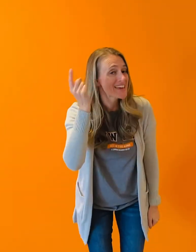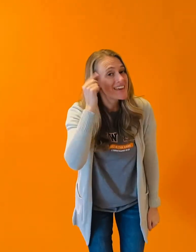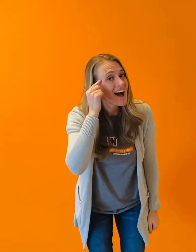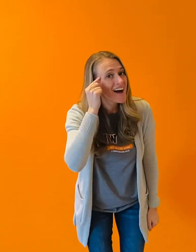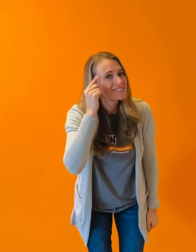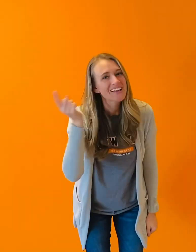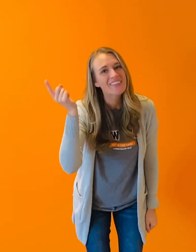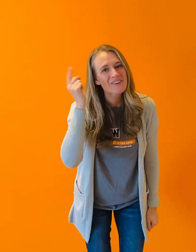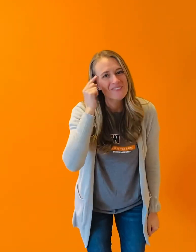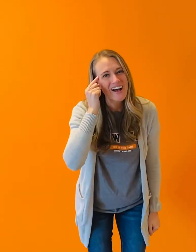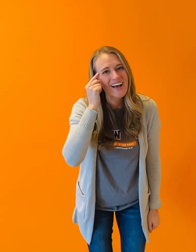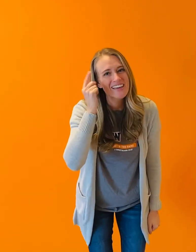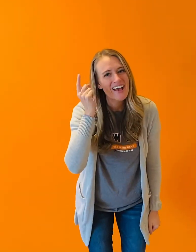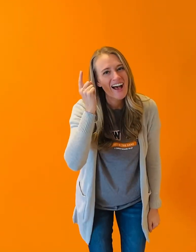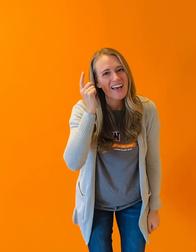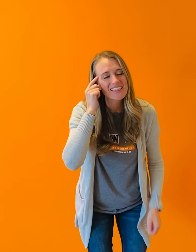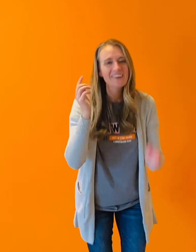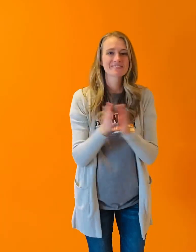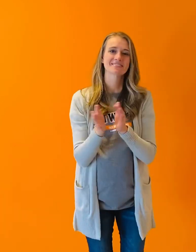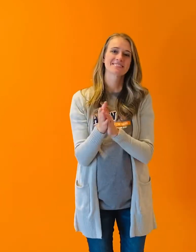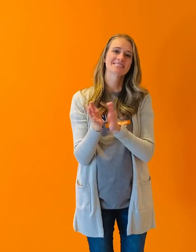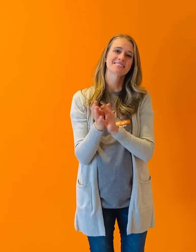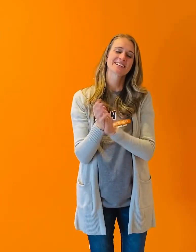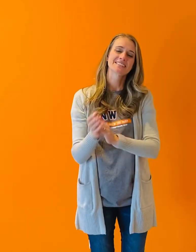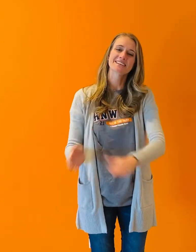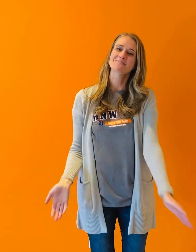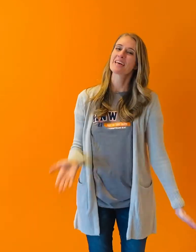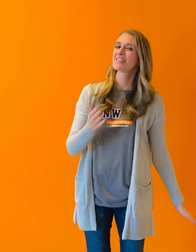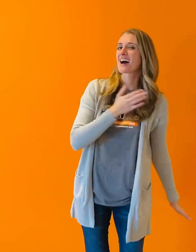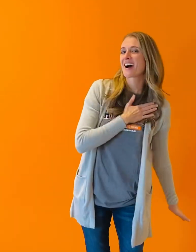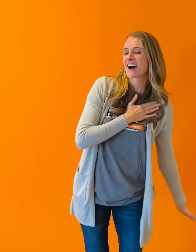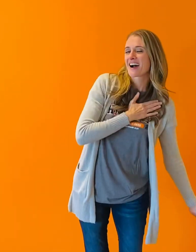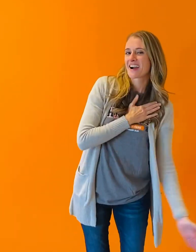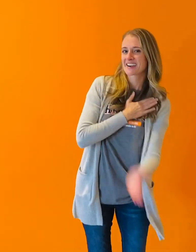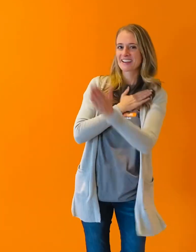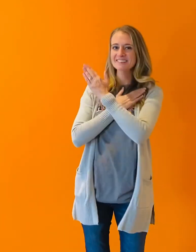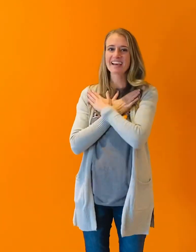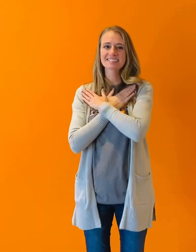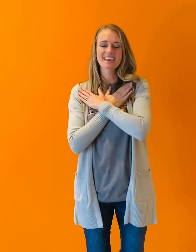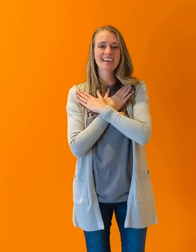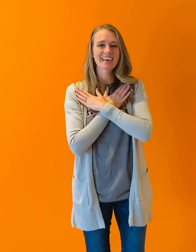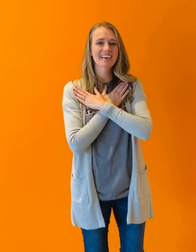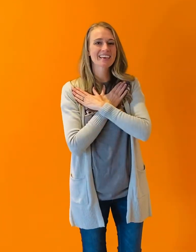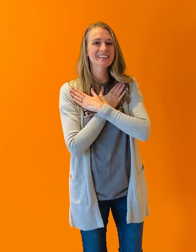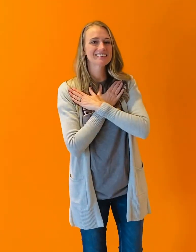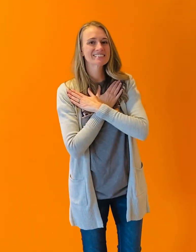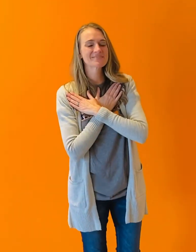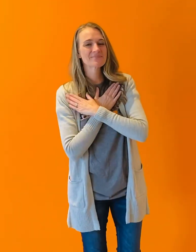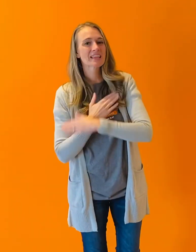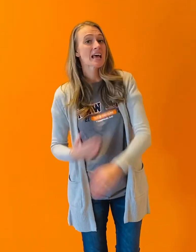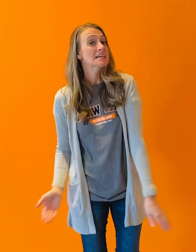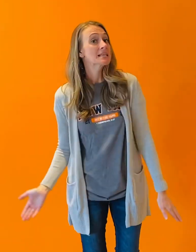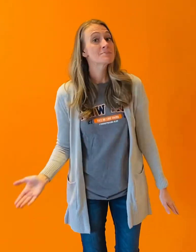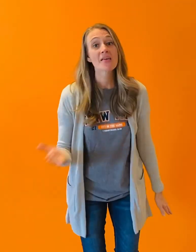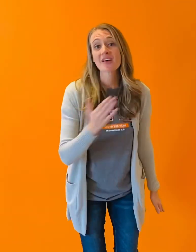one I love Deep in the heart of Texas She's in the